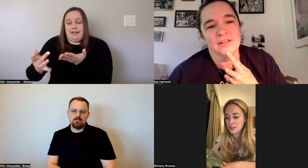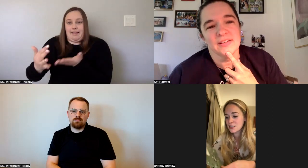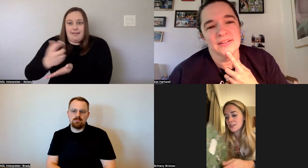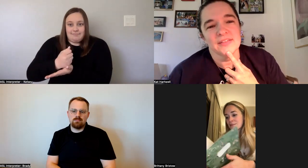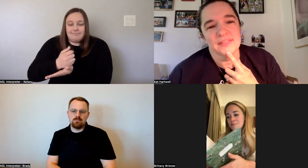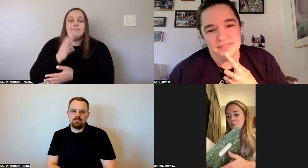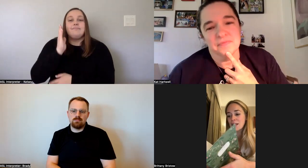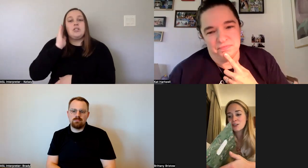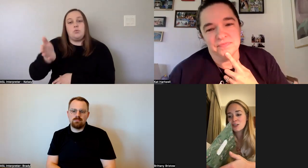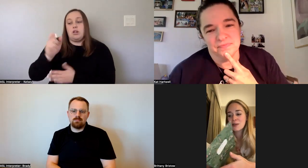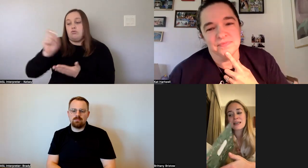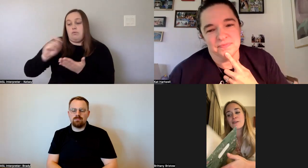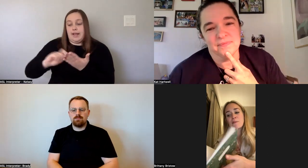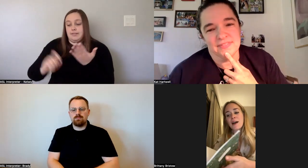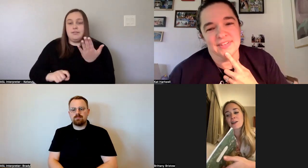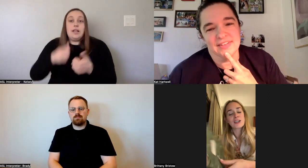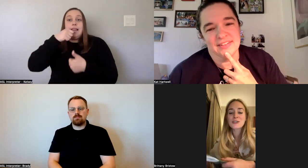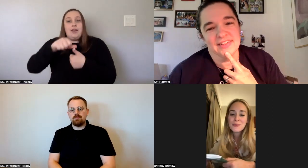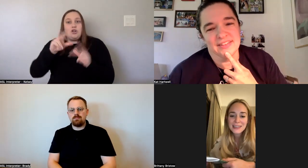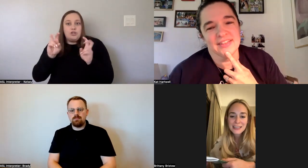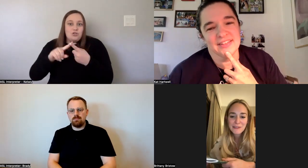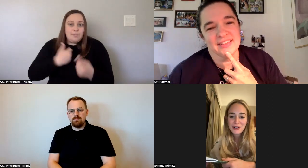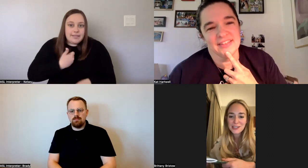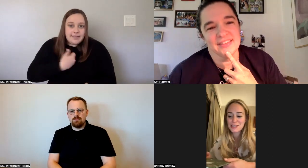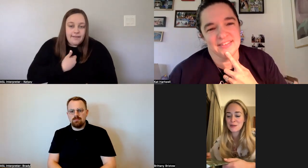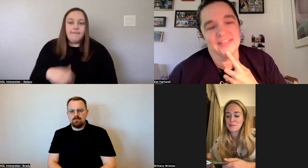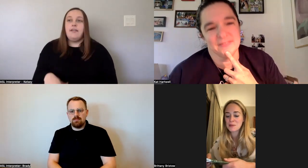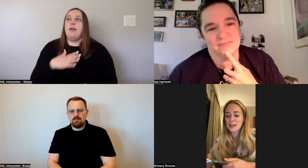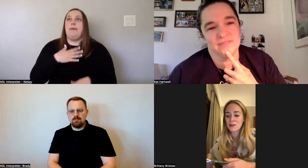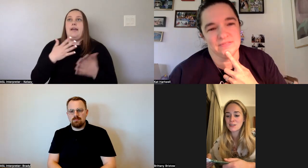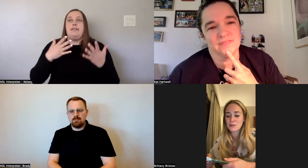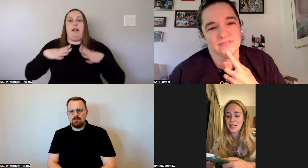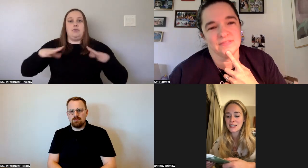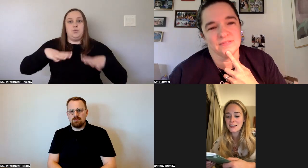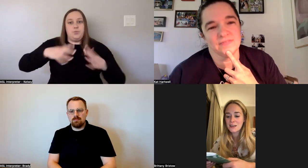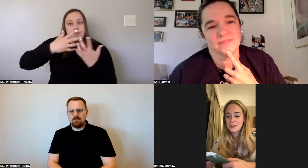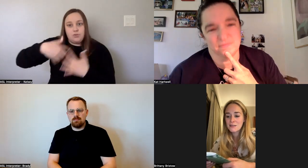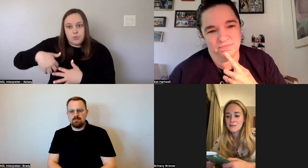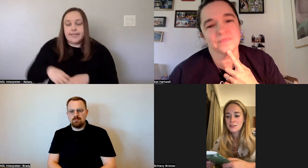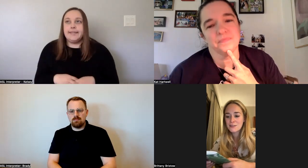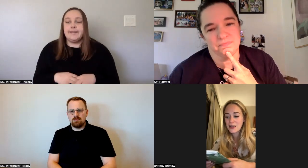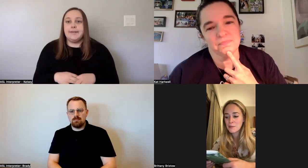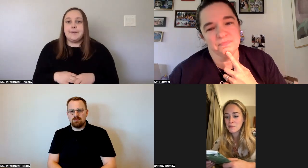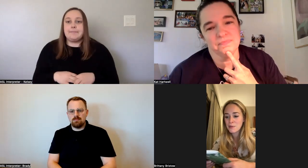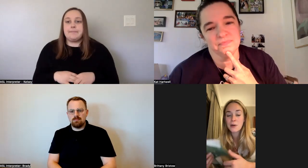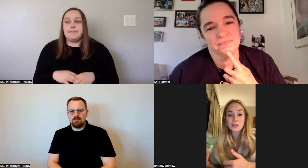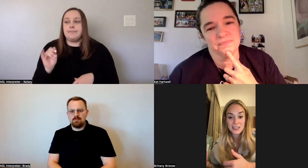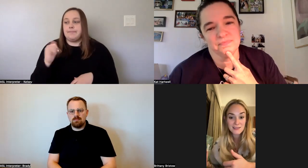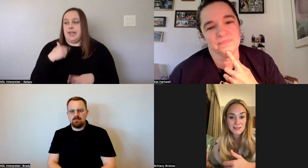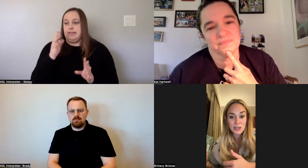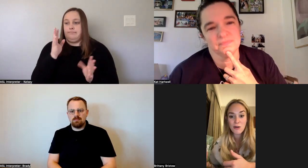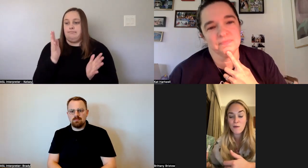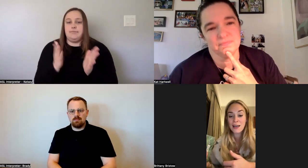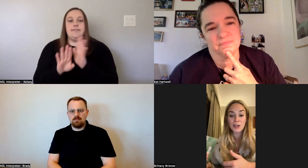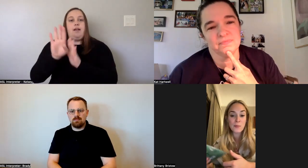out letters to myself, my continuity for costumes, but then I also like develop the